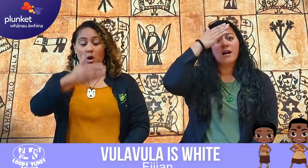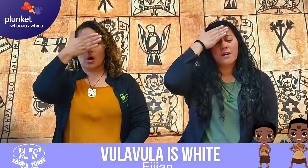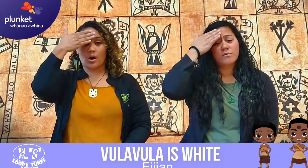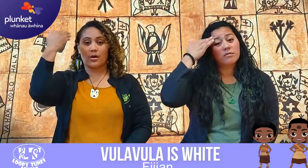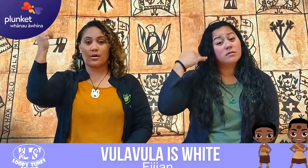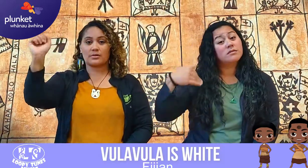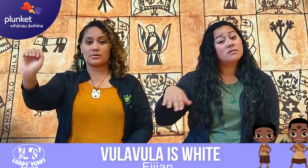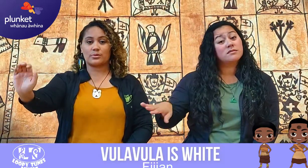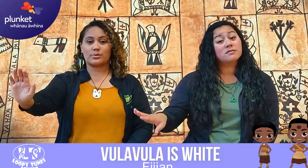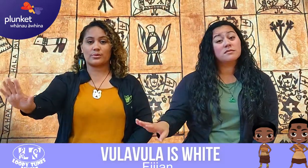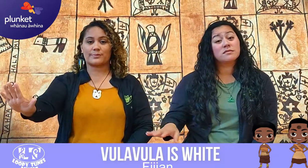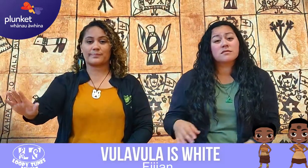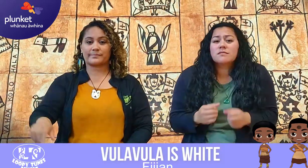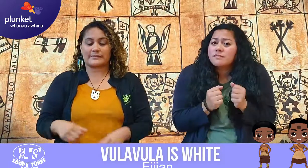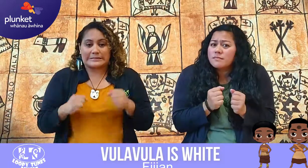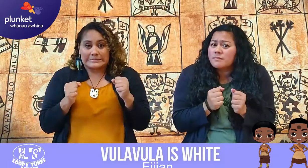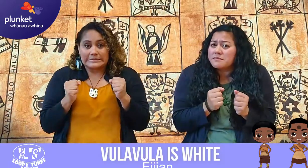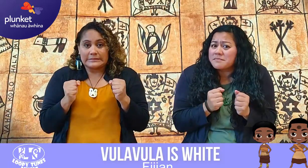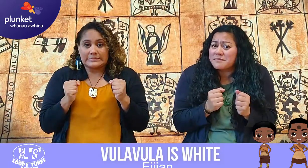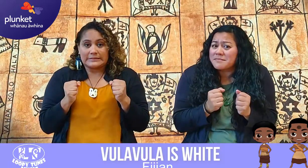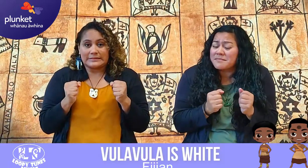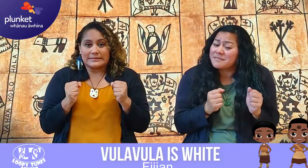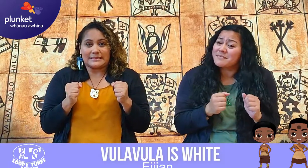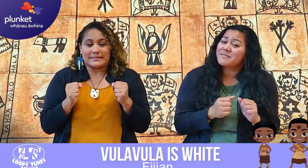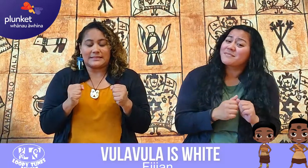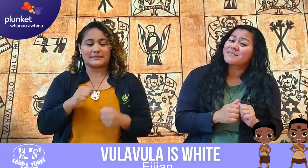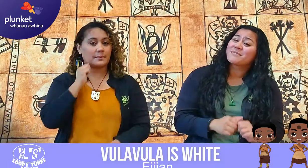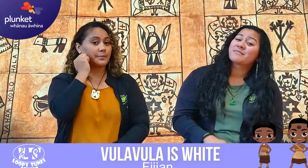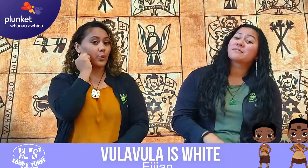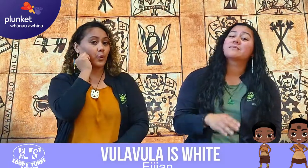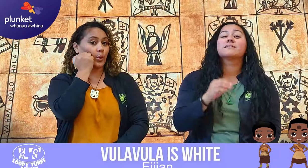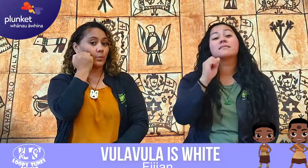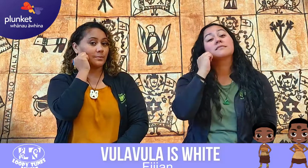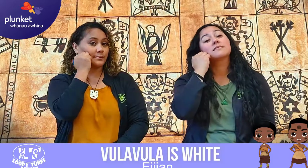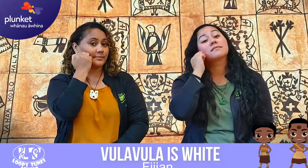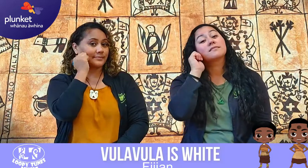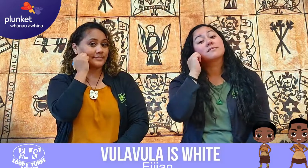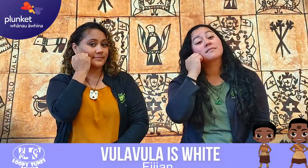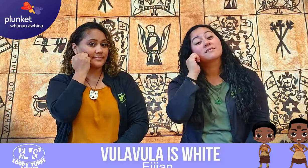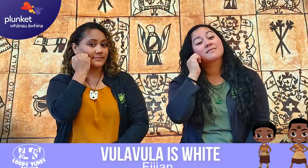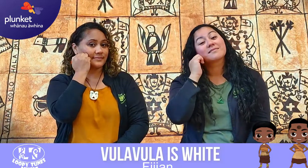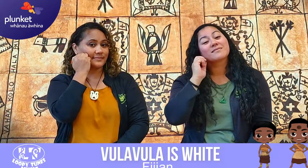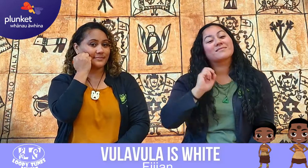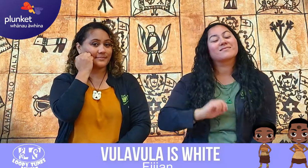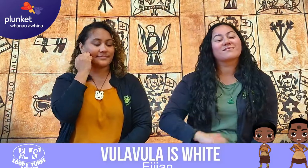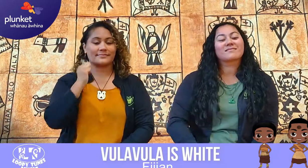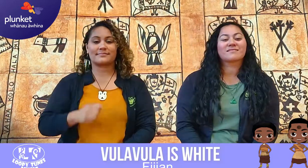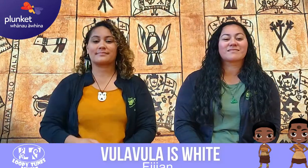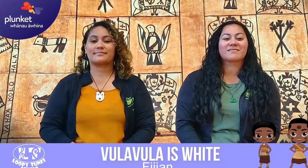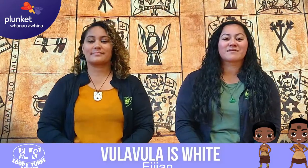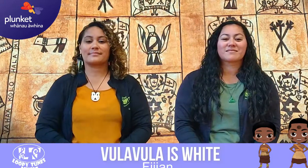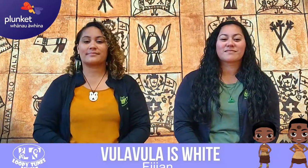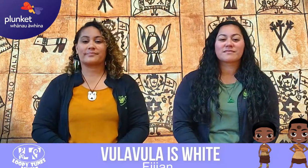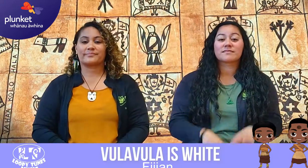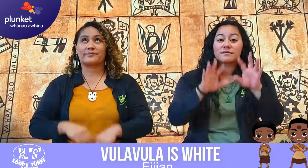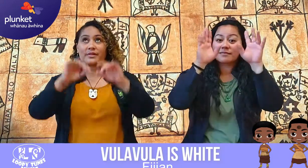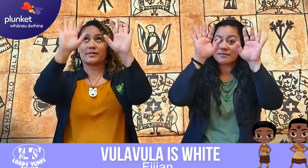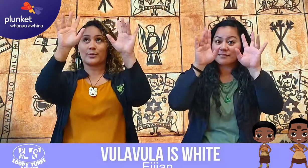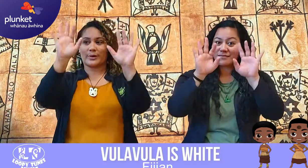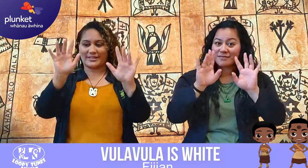Gata Gata is hot, Liliwa is cold, Gata Gata Toka is warm, Uda